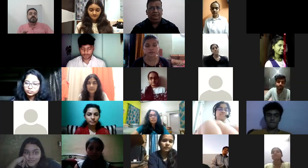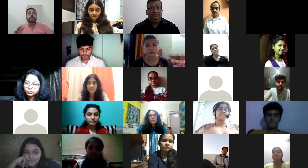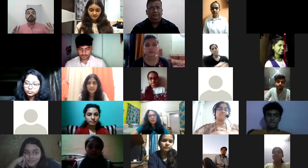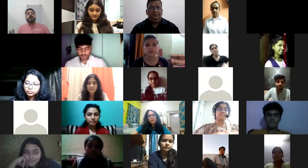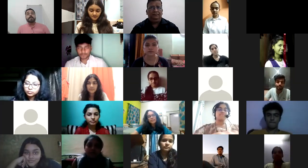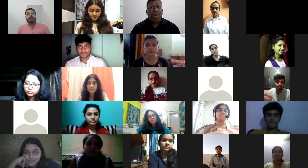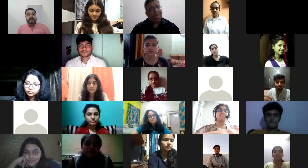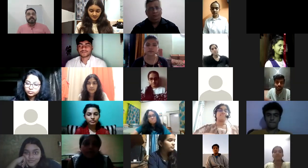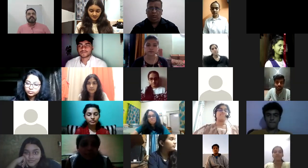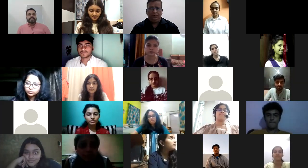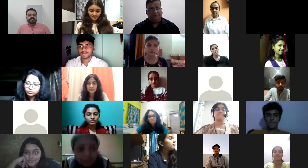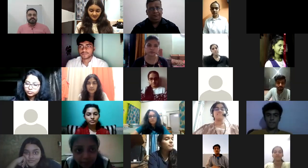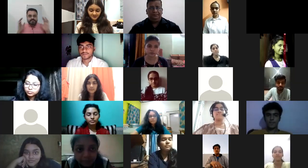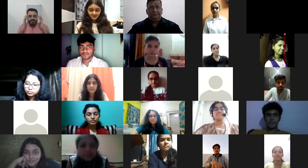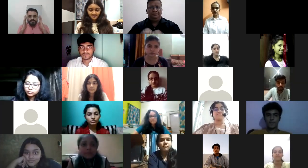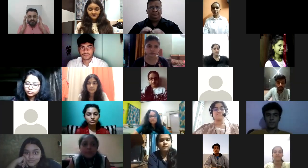word family.